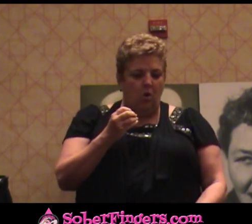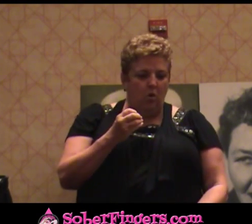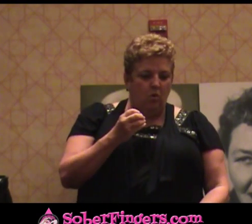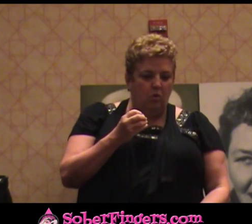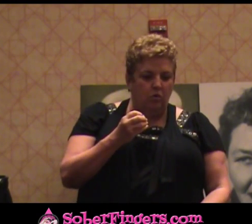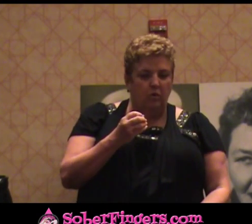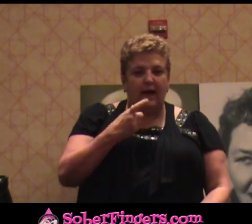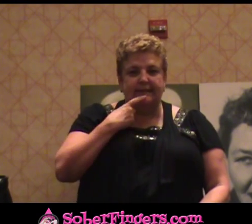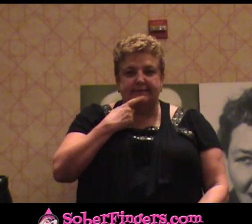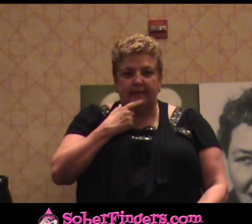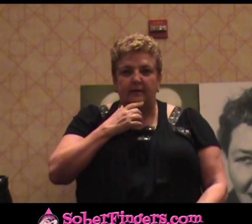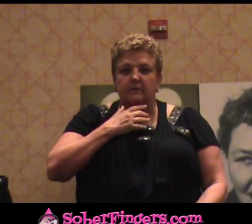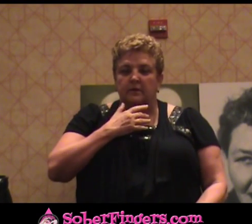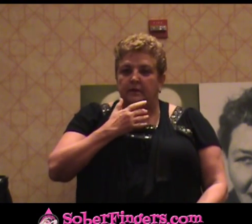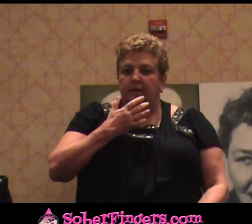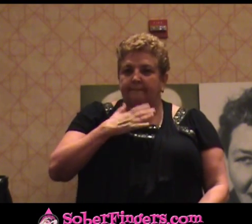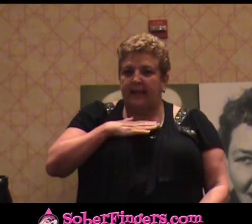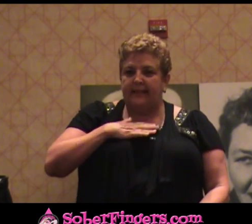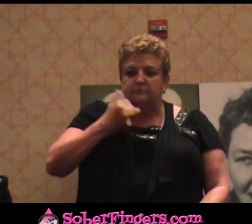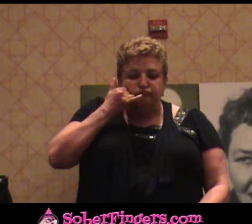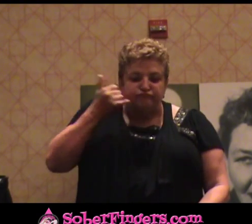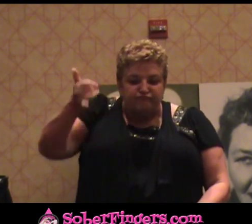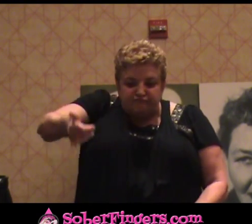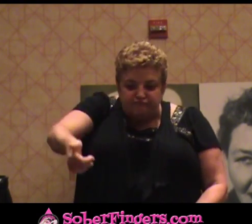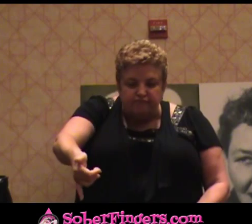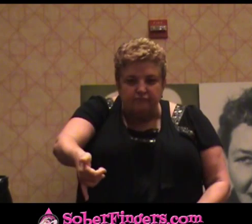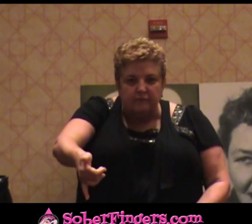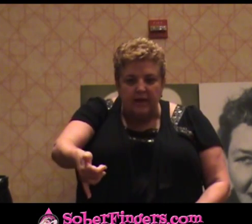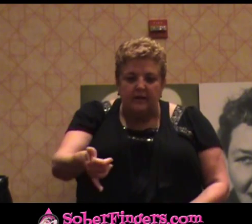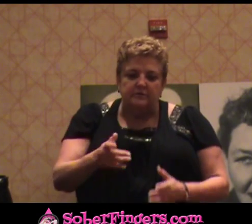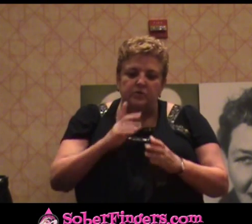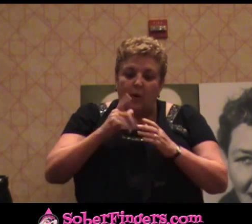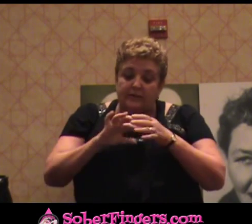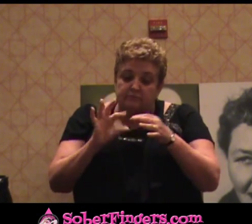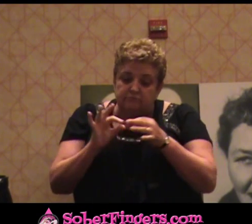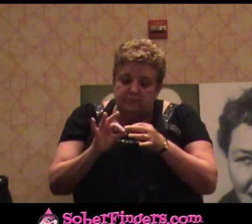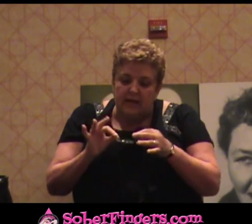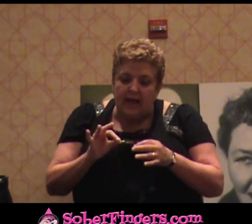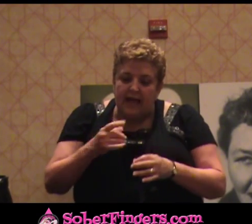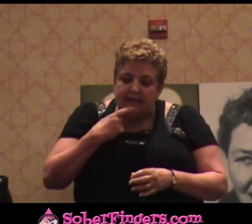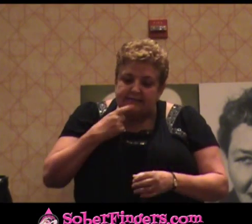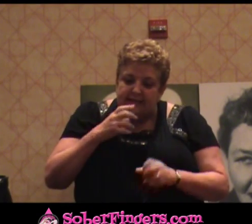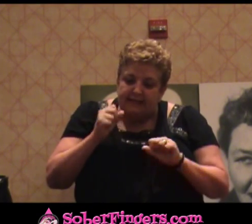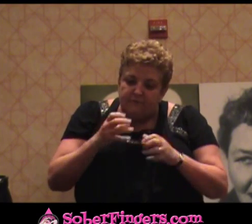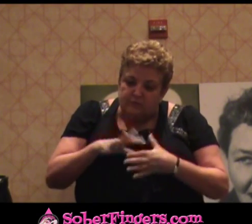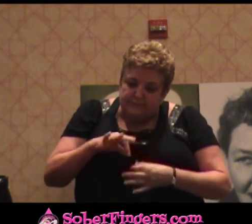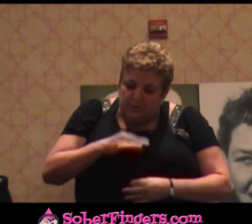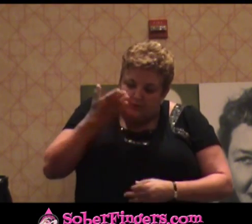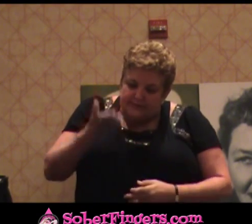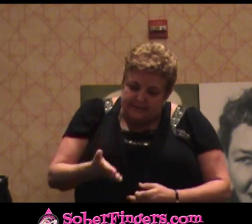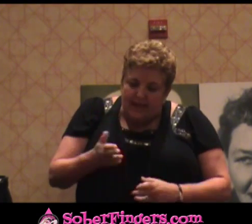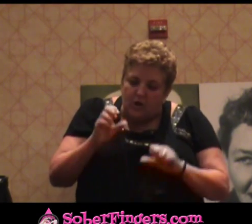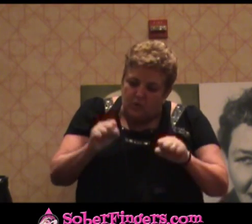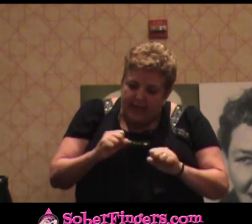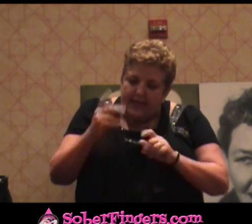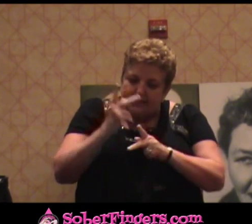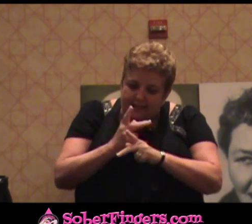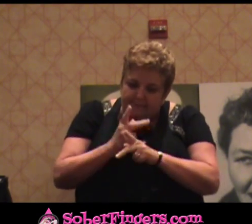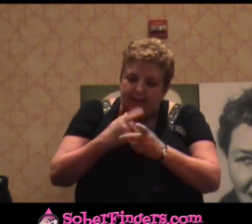a coma, and so I just talked to her and let her know that she too gets to keep coming back if it's in spirit in another lifetime, and that I love her. And I was